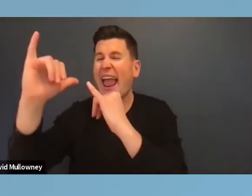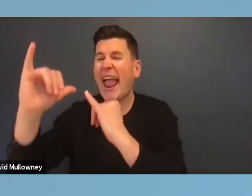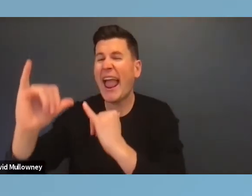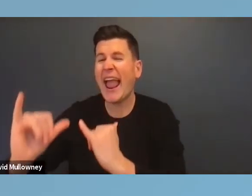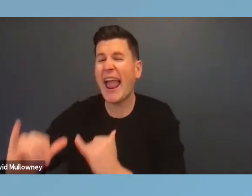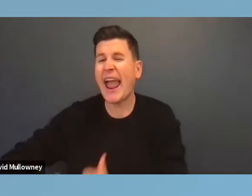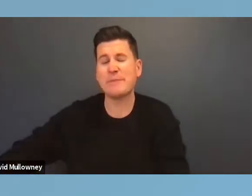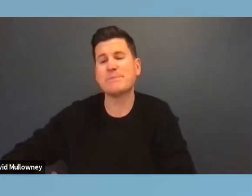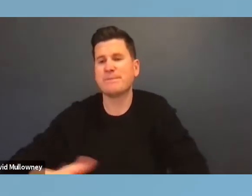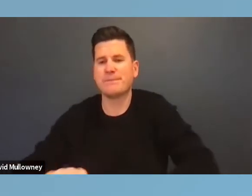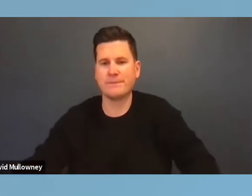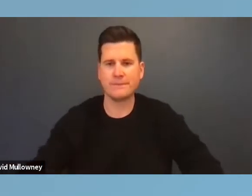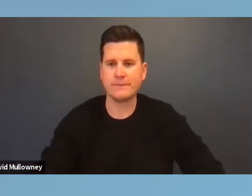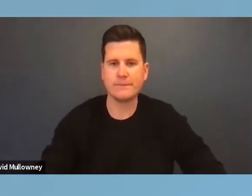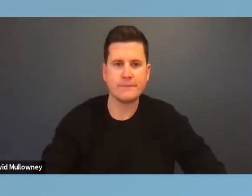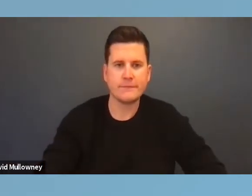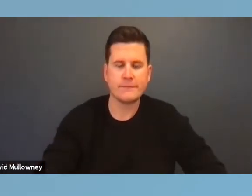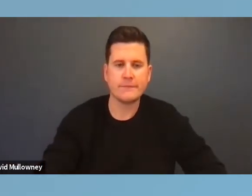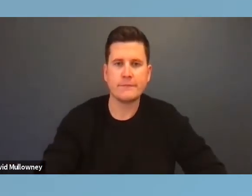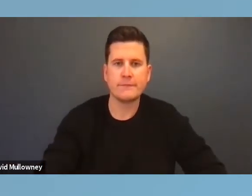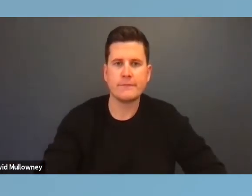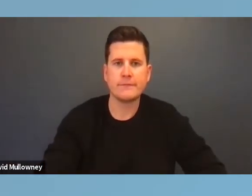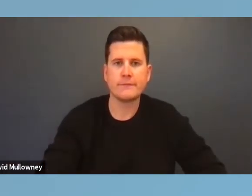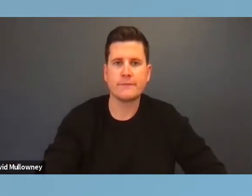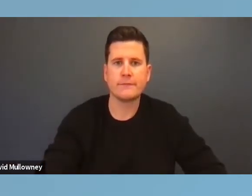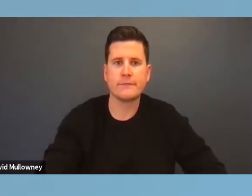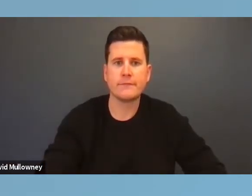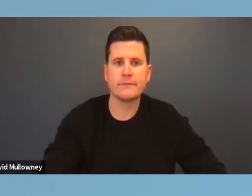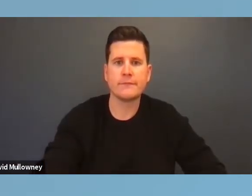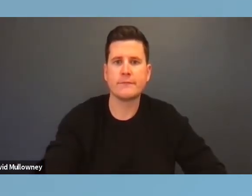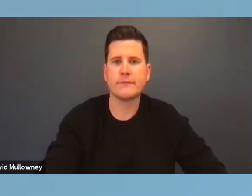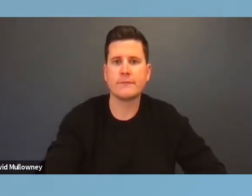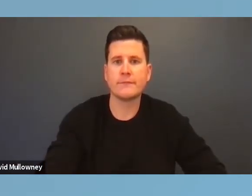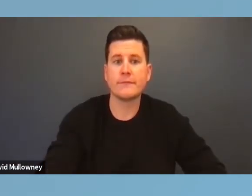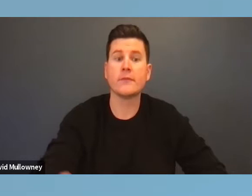or how we hear. Everything else is exactly the same.